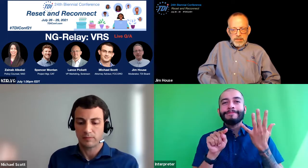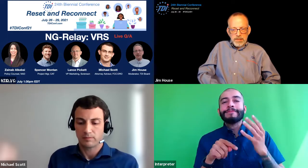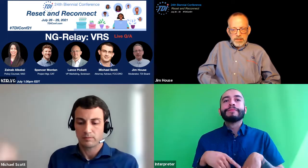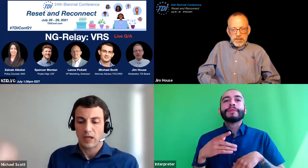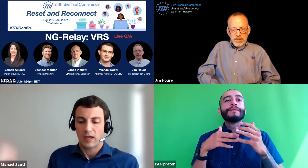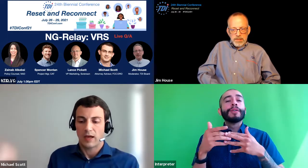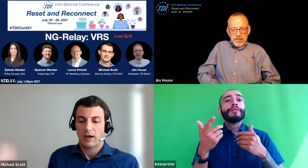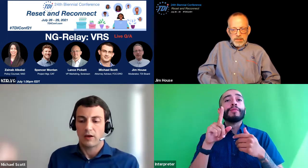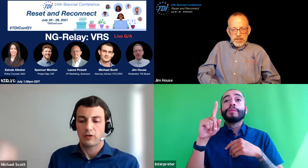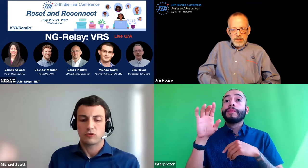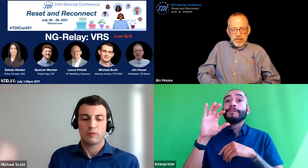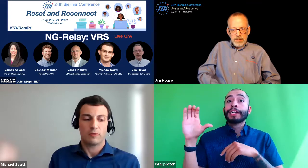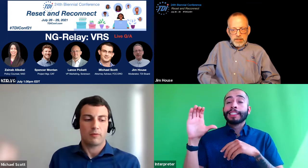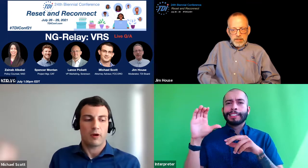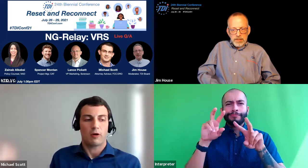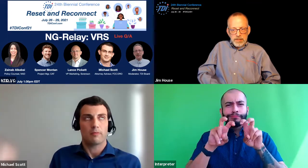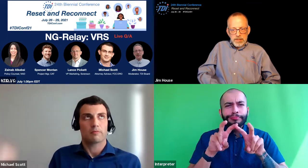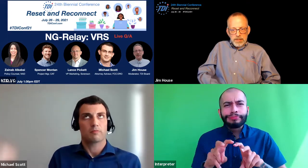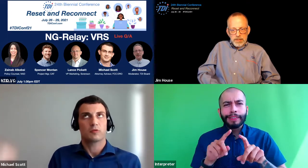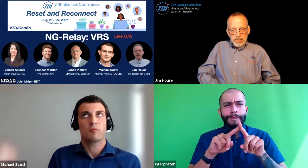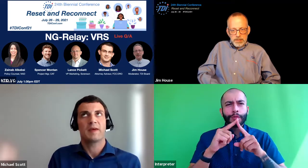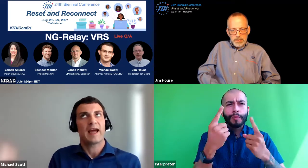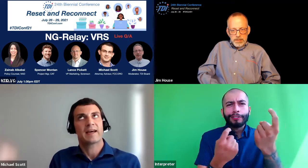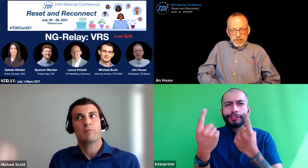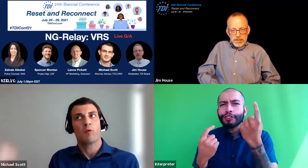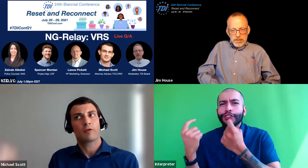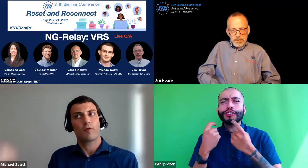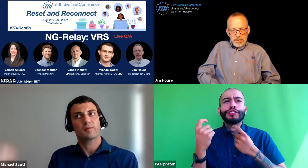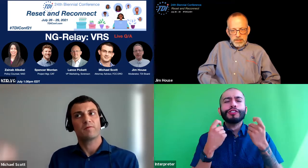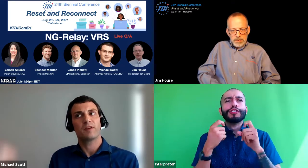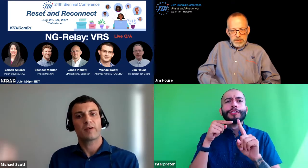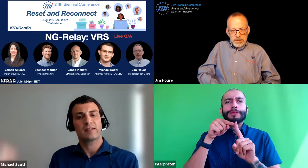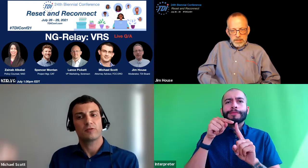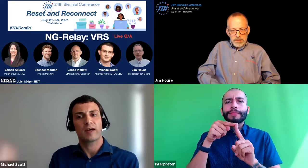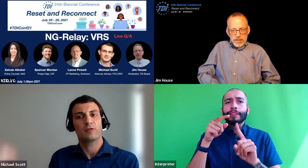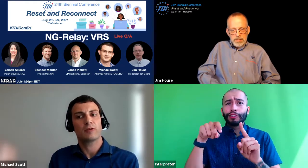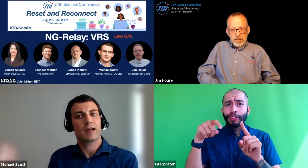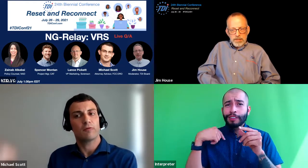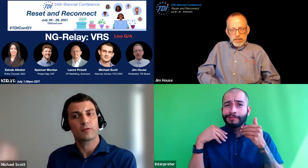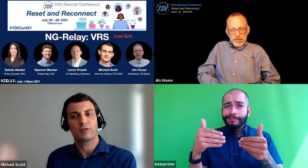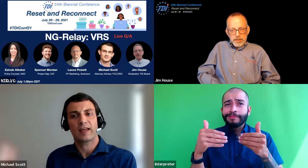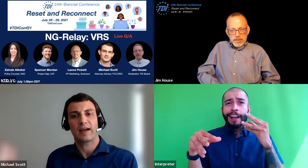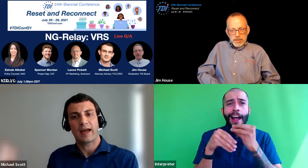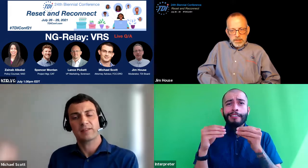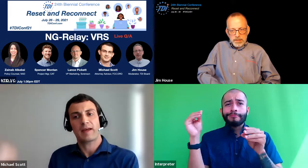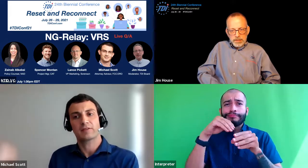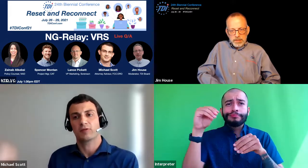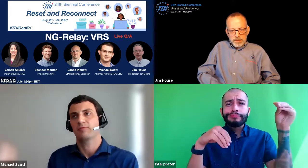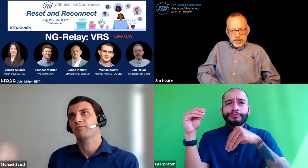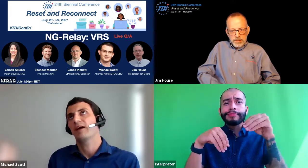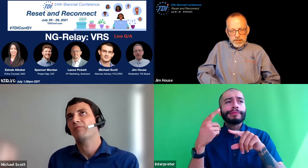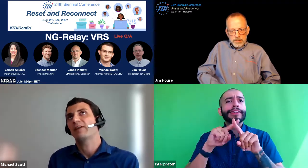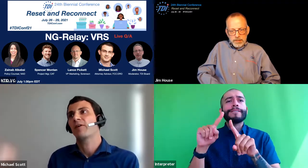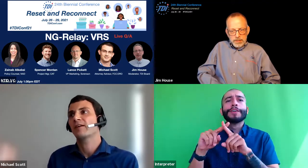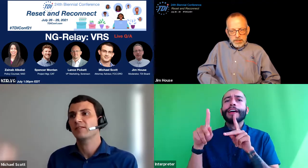is, should we be adding more forms of VRS to try to account for certain aspects,